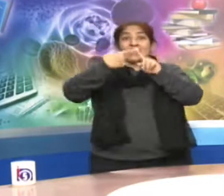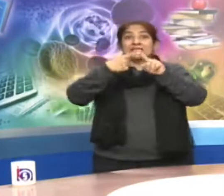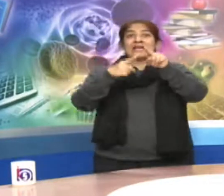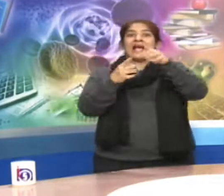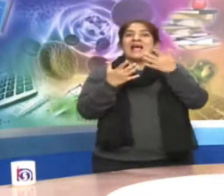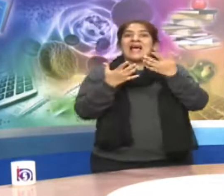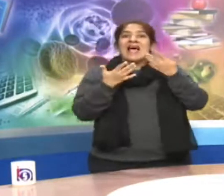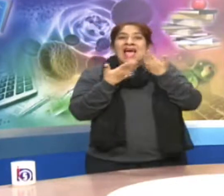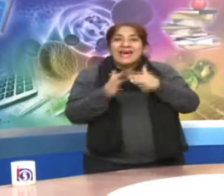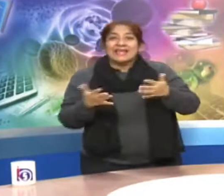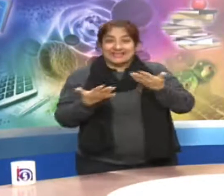are